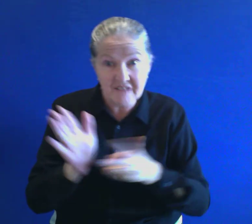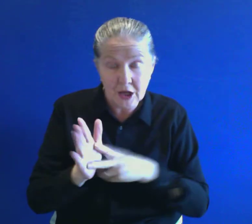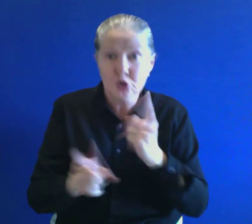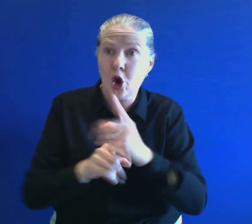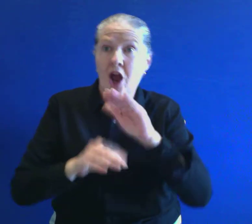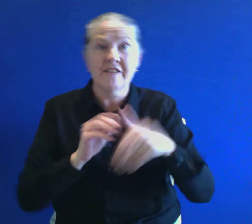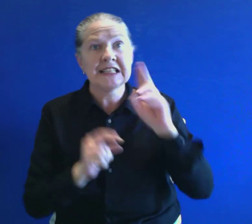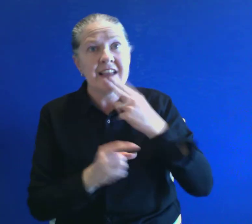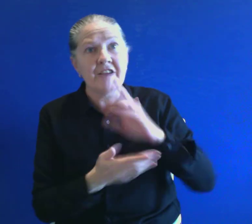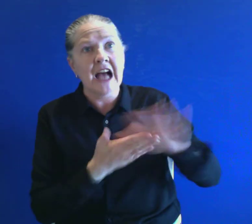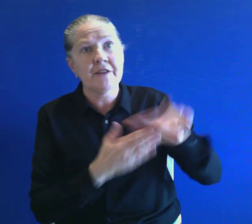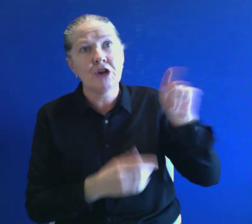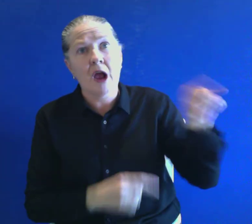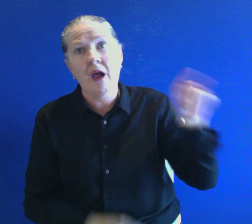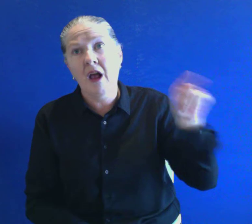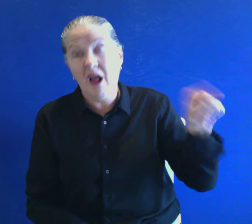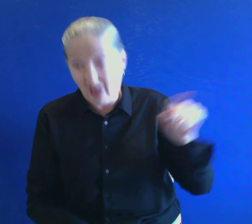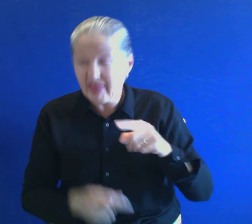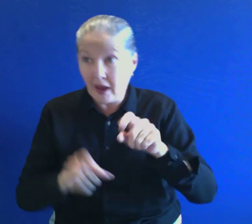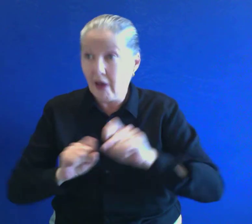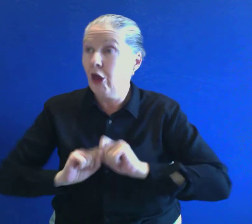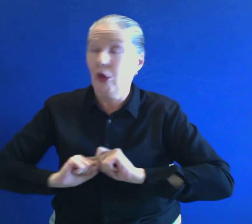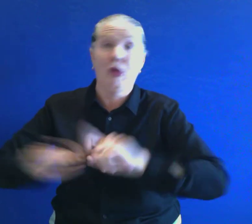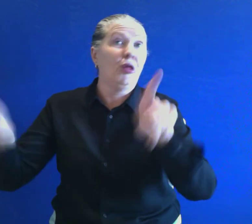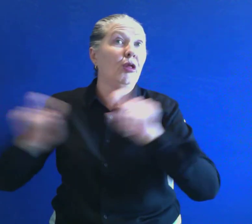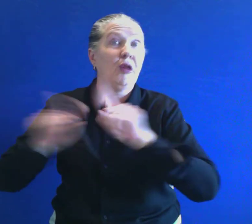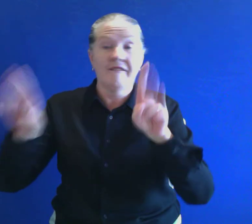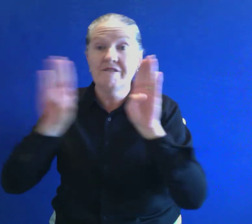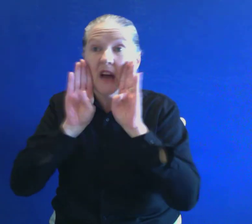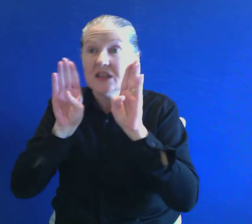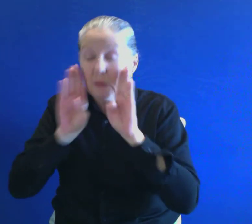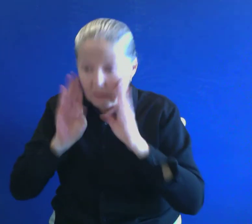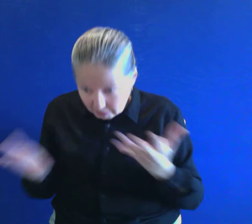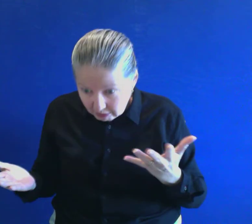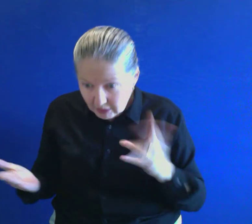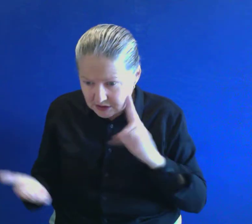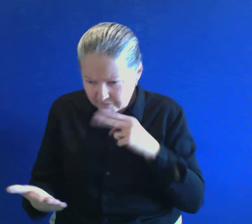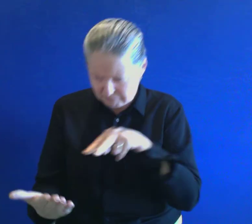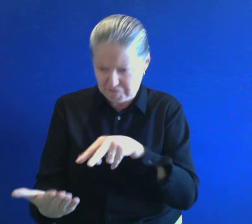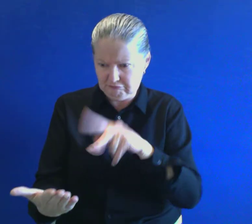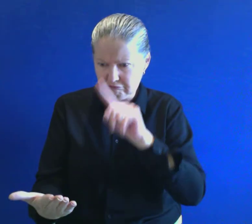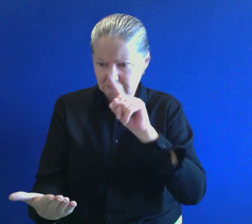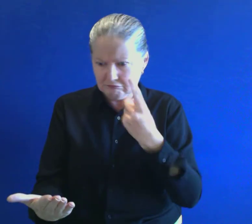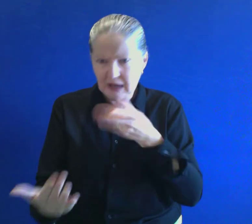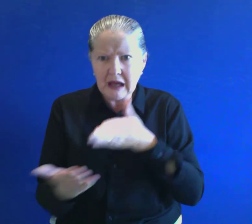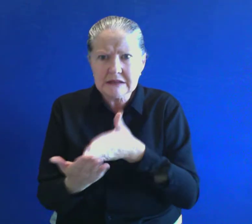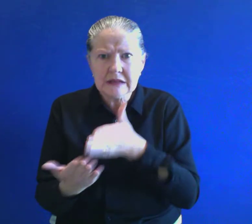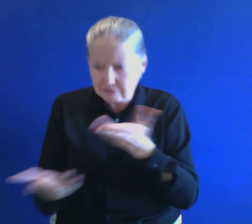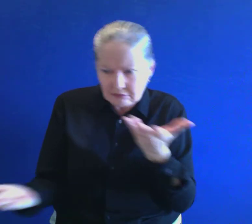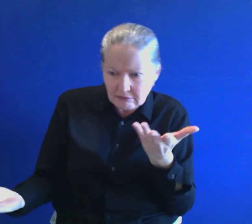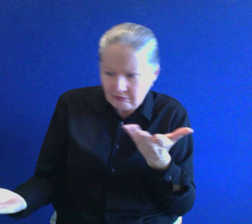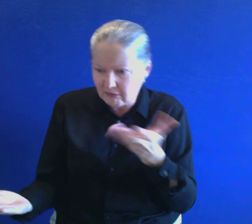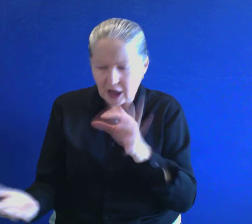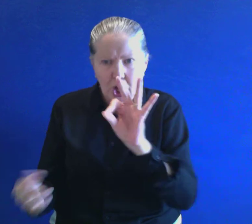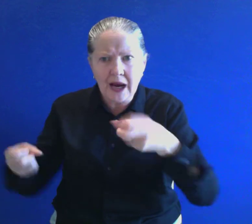hard of hearing people and then go and share the interview on Facebook and it's not accessible, it doesn't have captions. So I think, you know, just engaging with